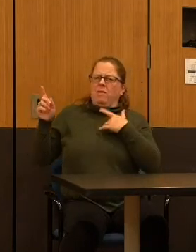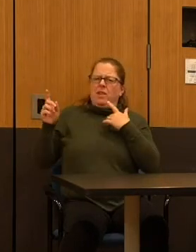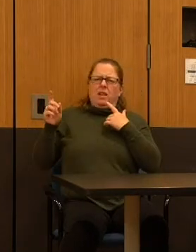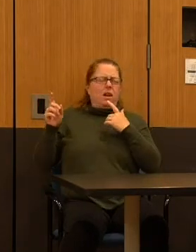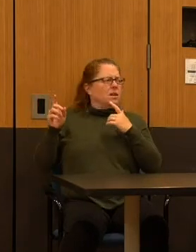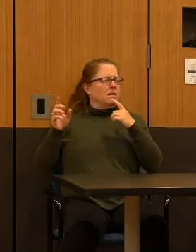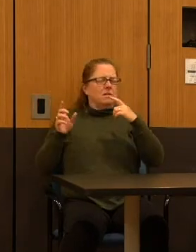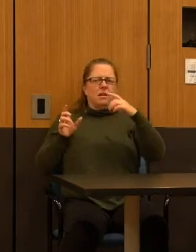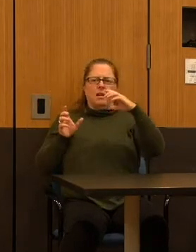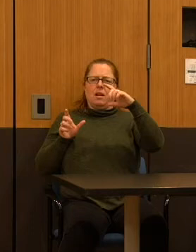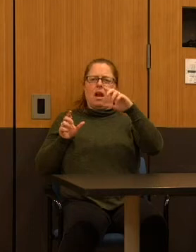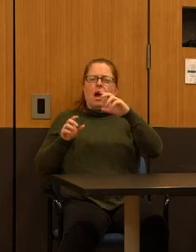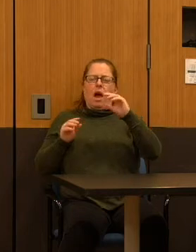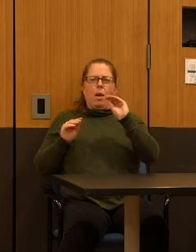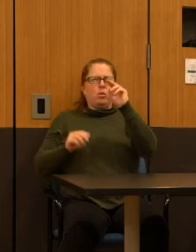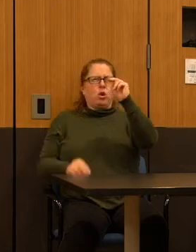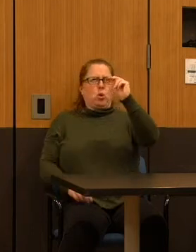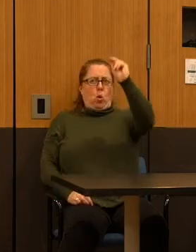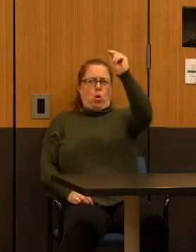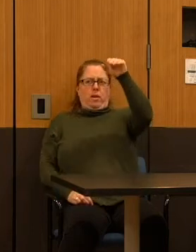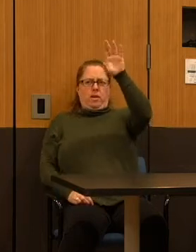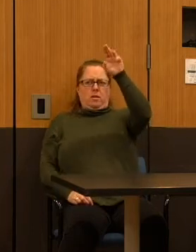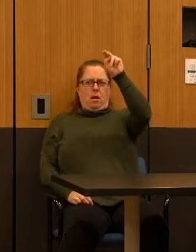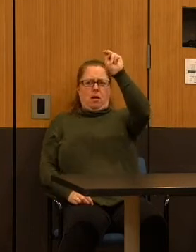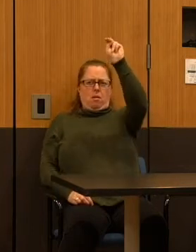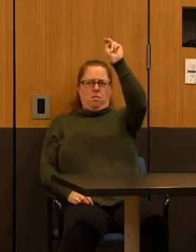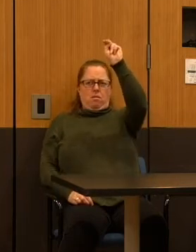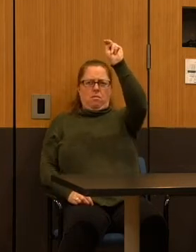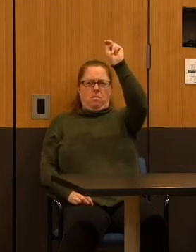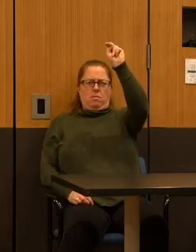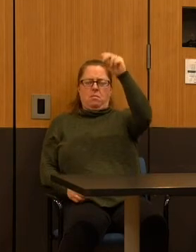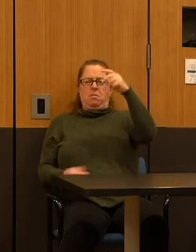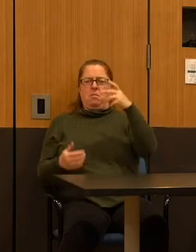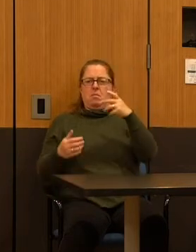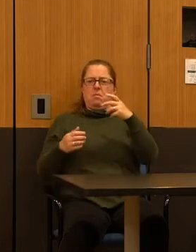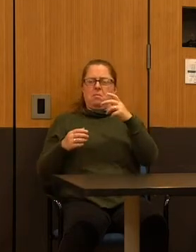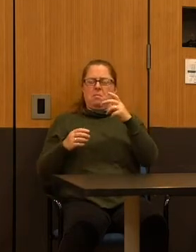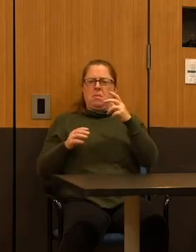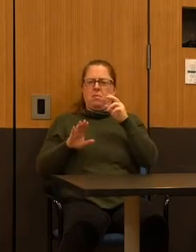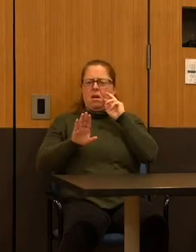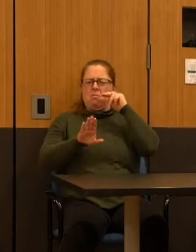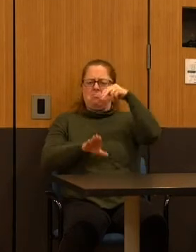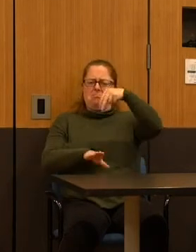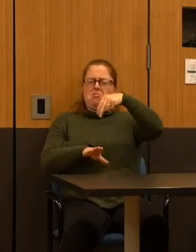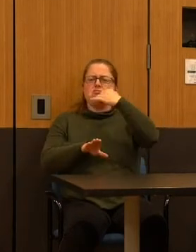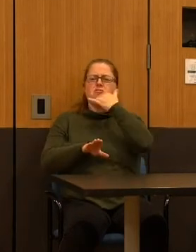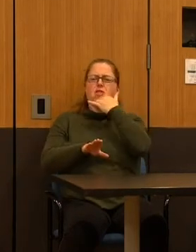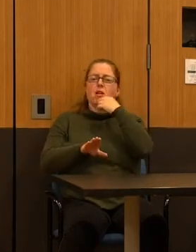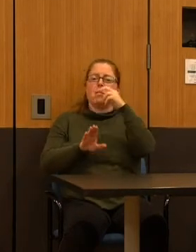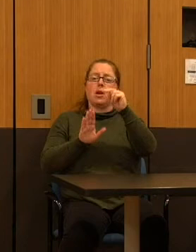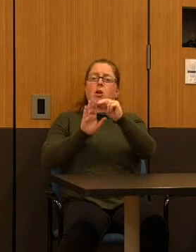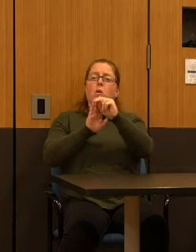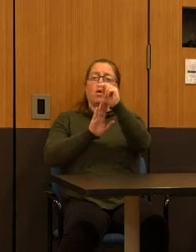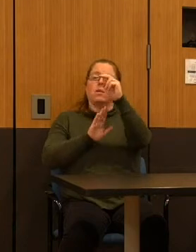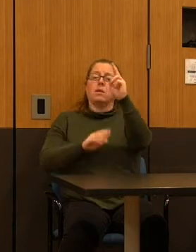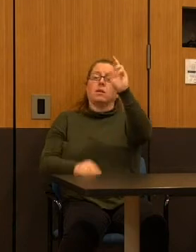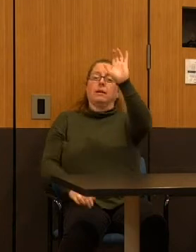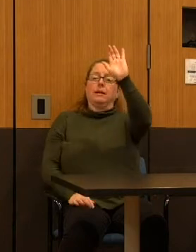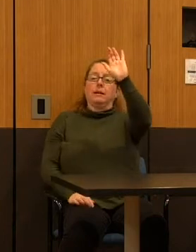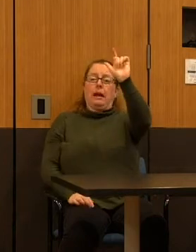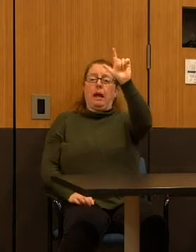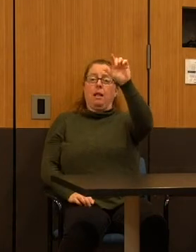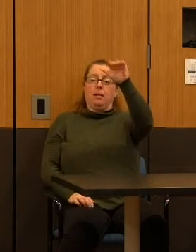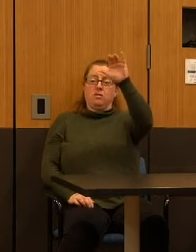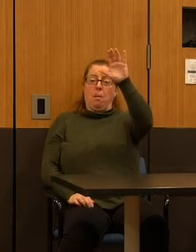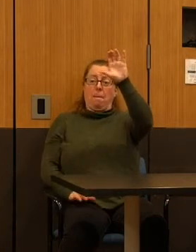I've reoriented it with north at the top, but I realize that might be like a non-locals way of looking at this. But you can see the UC campus at the very